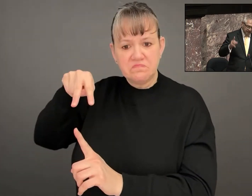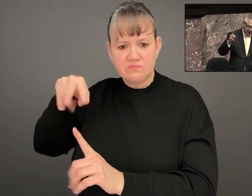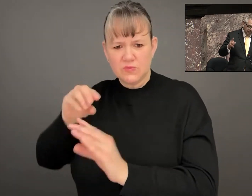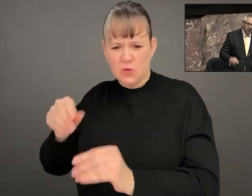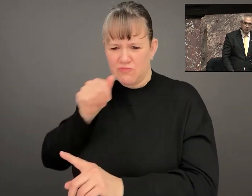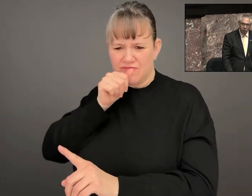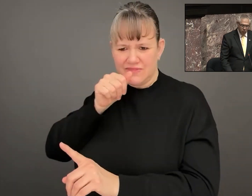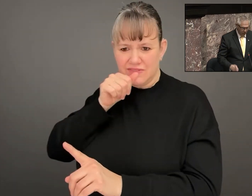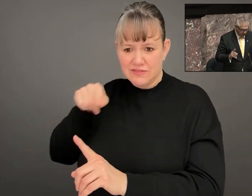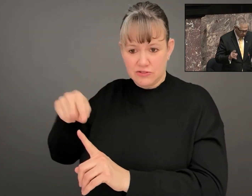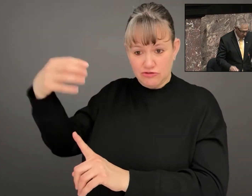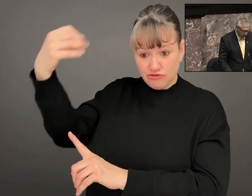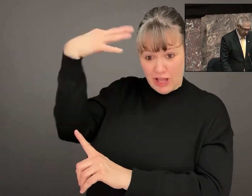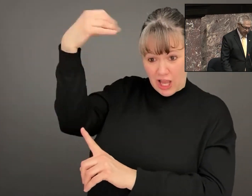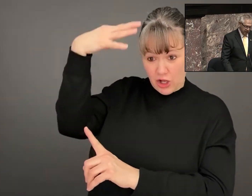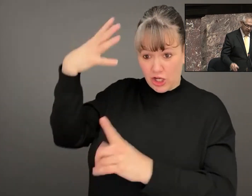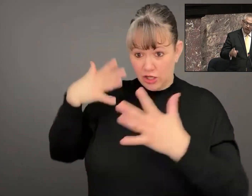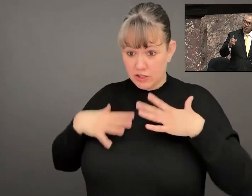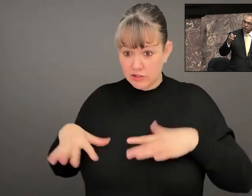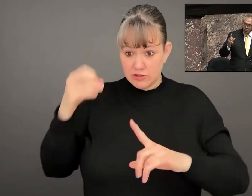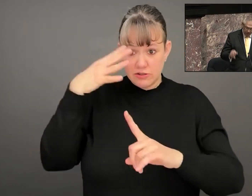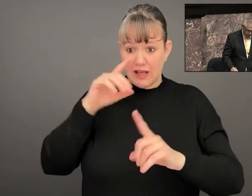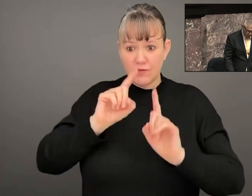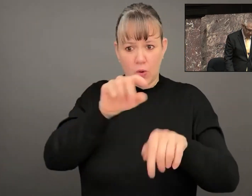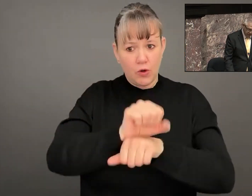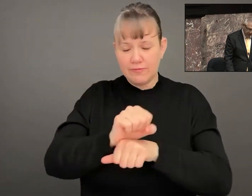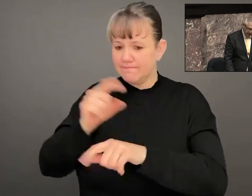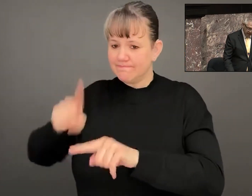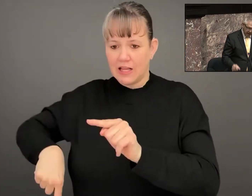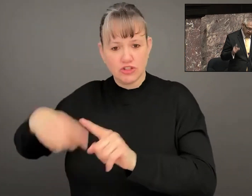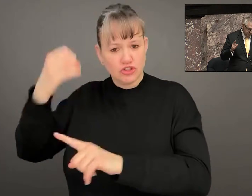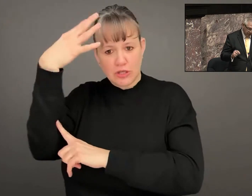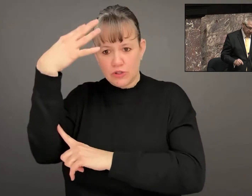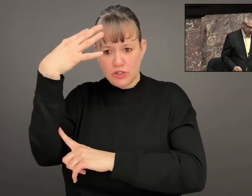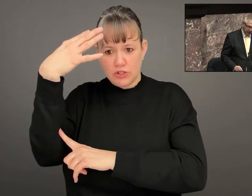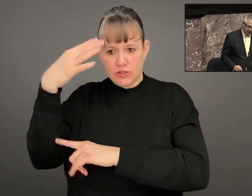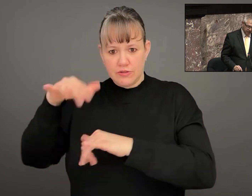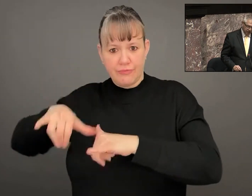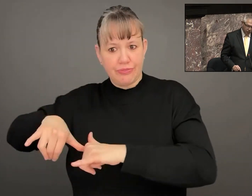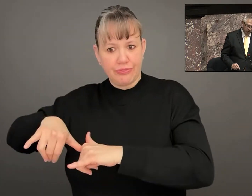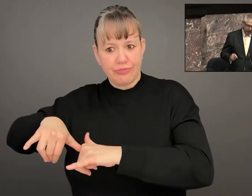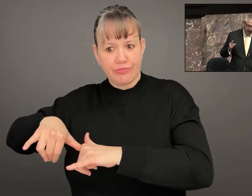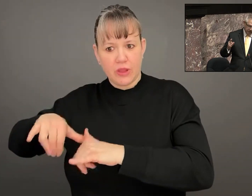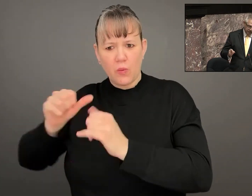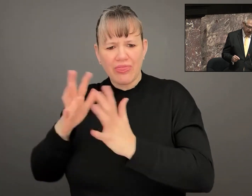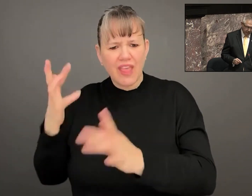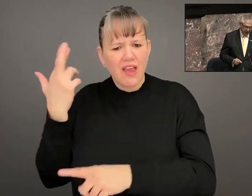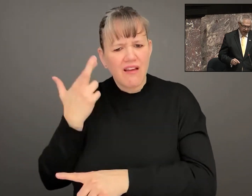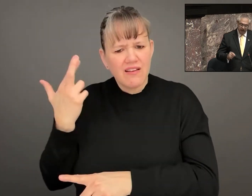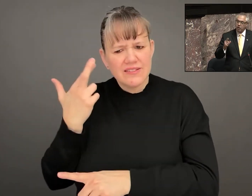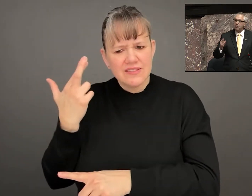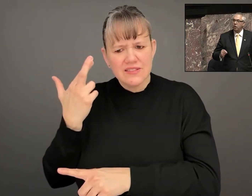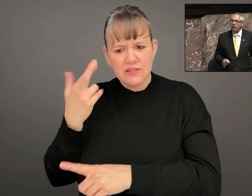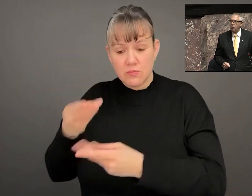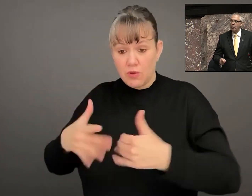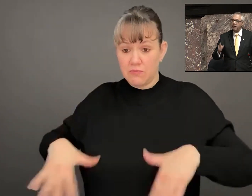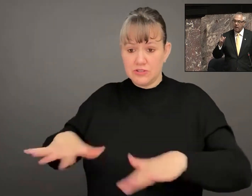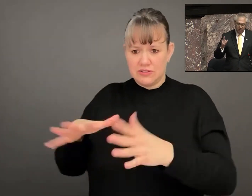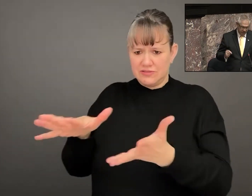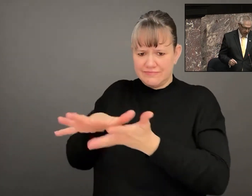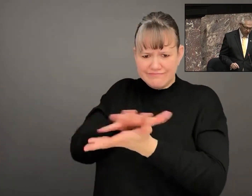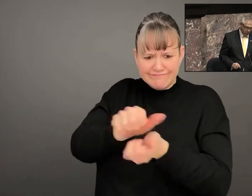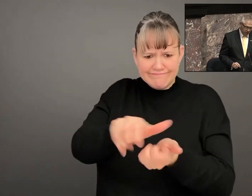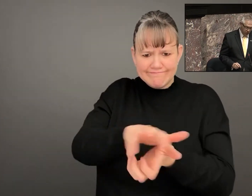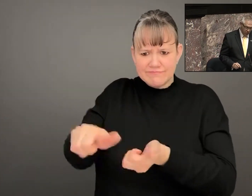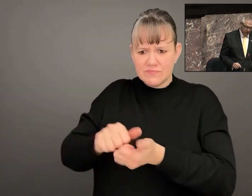They detained people without cause. They destroyed property and embarrassed my constituent and his family in a community where they